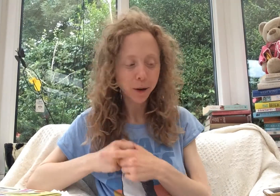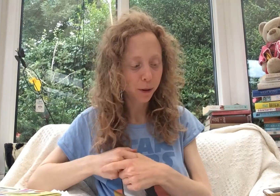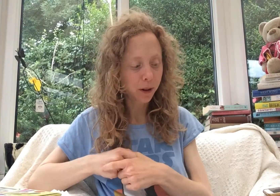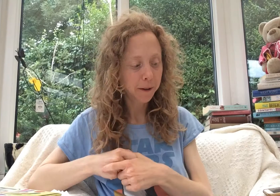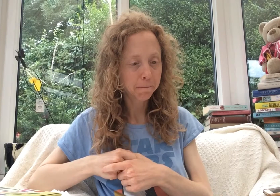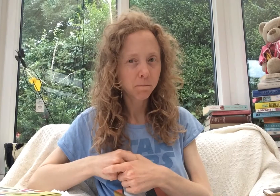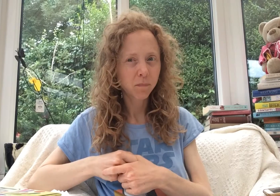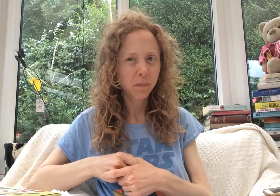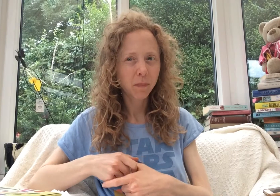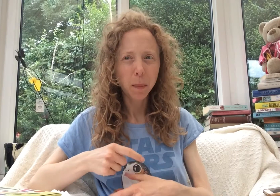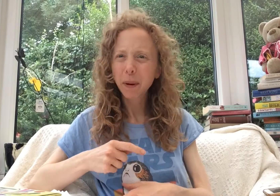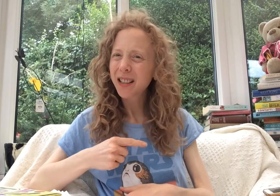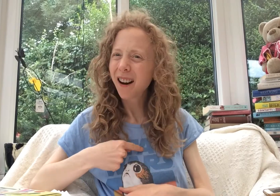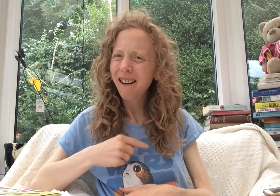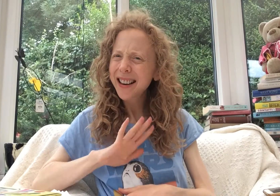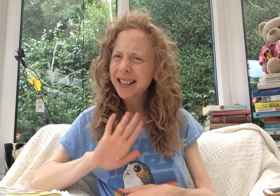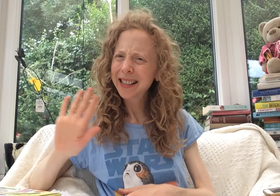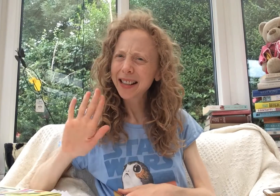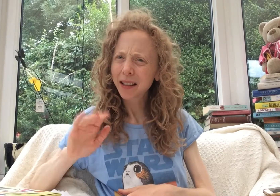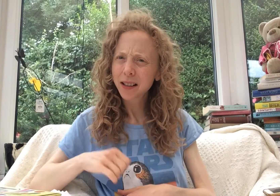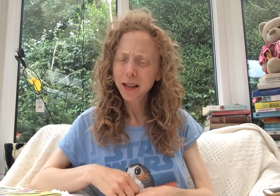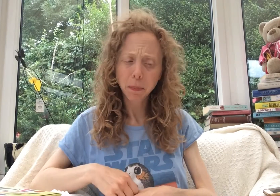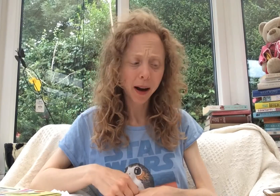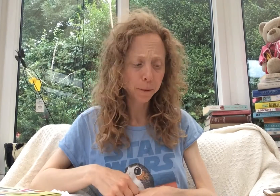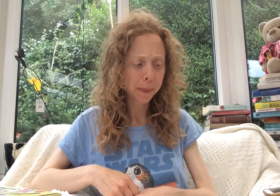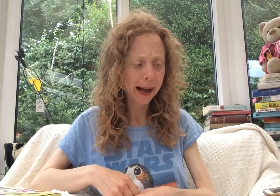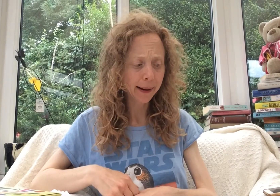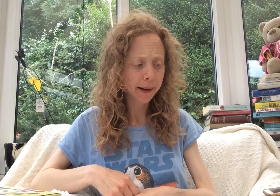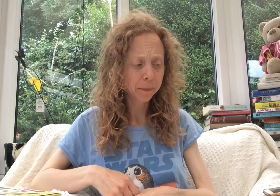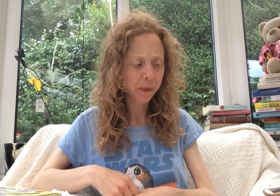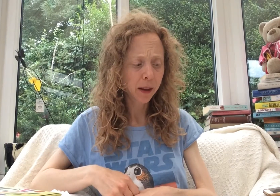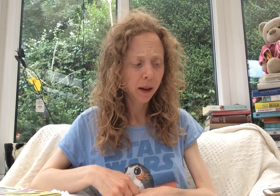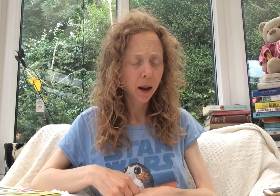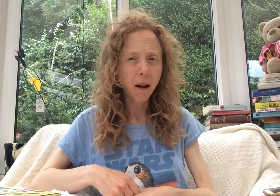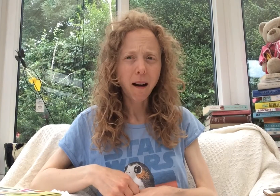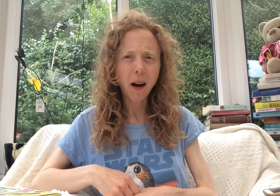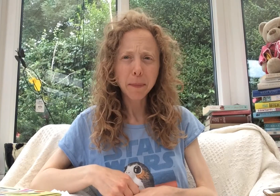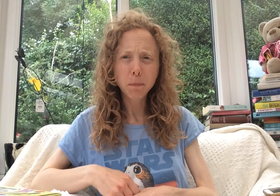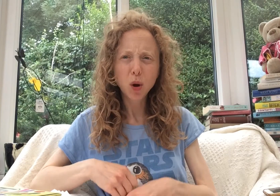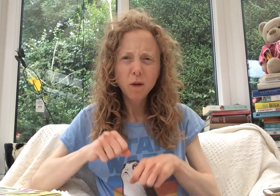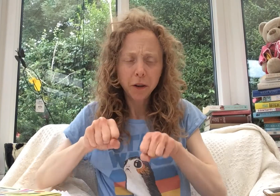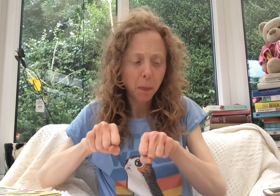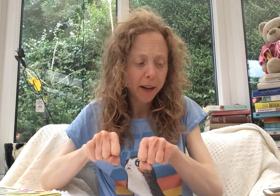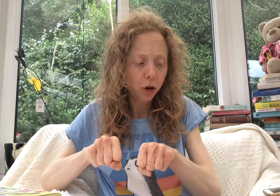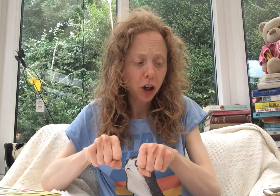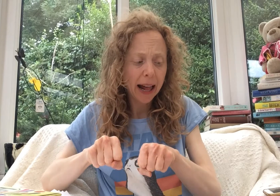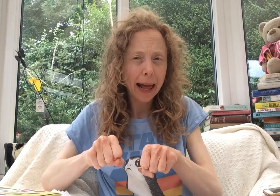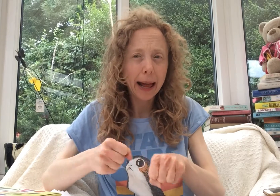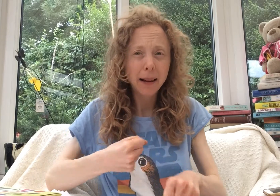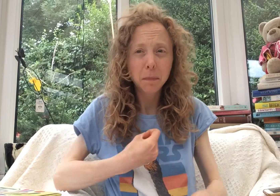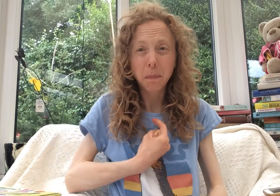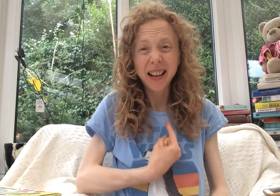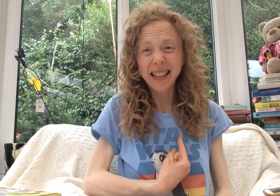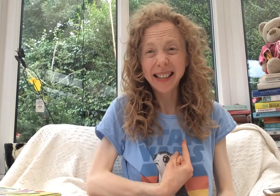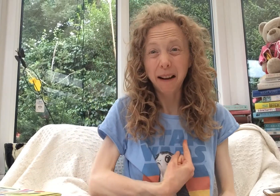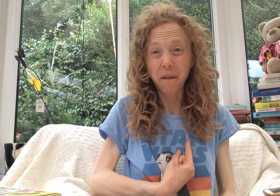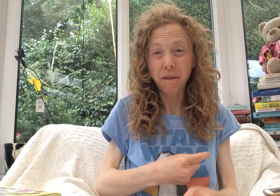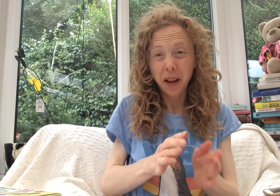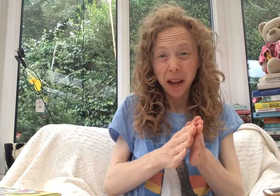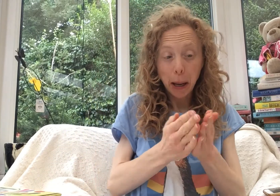smiled. But I didn't smile back. I moved my chair, myself, and